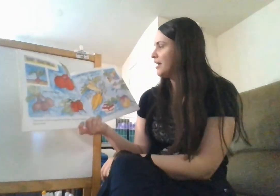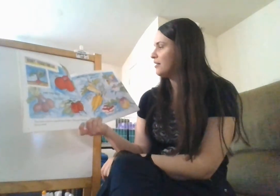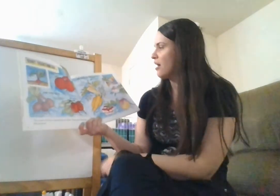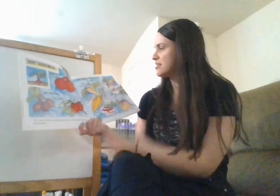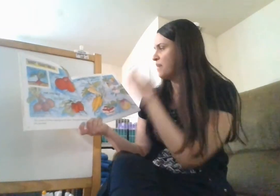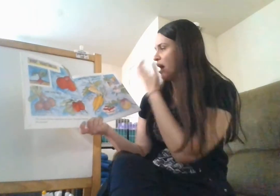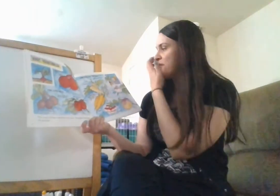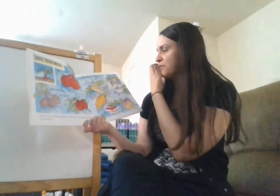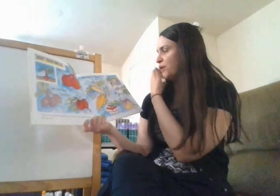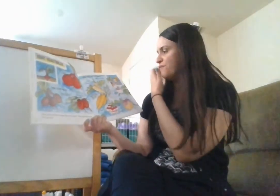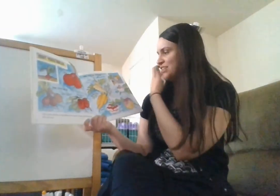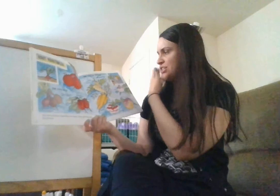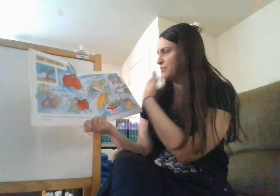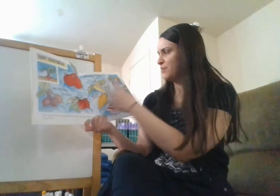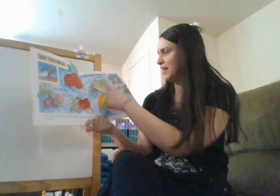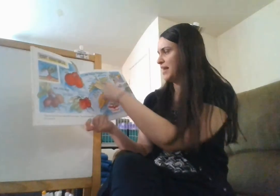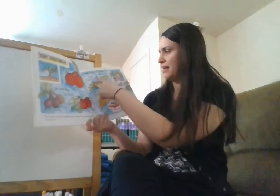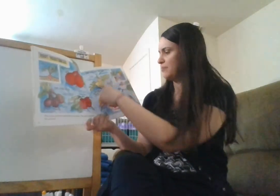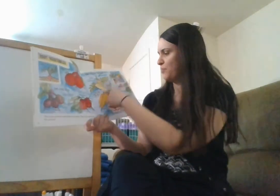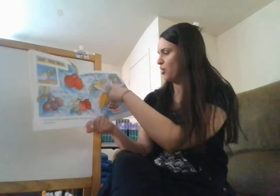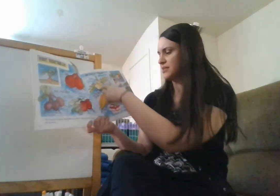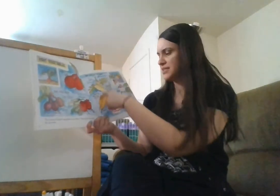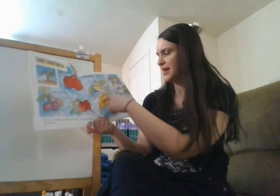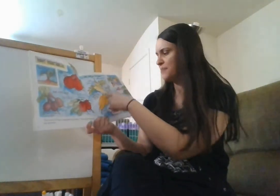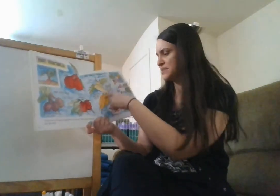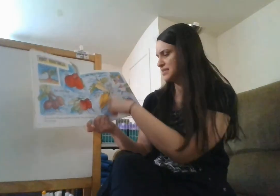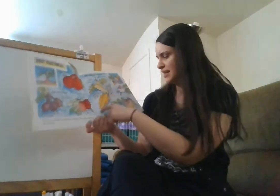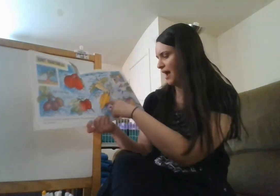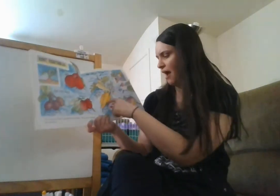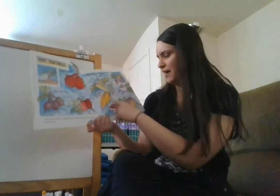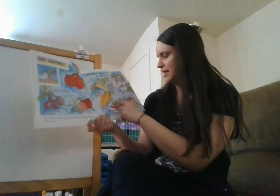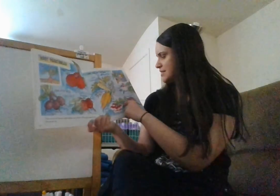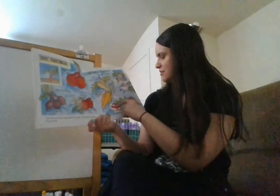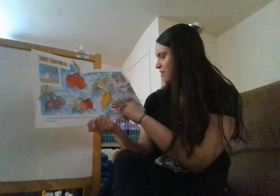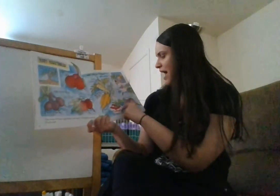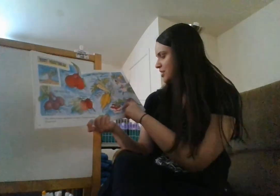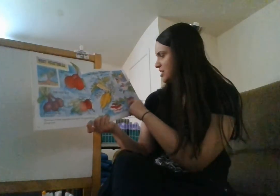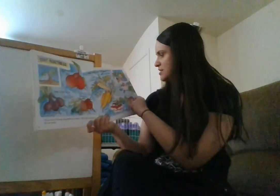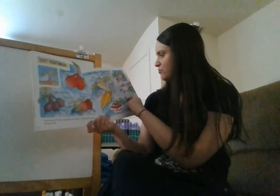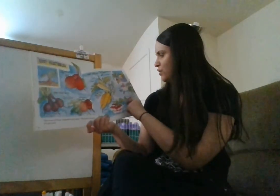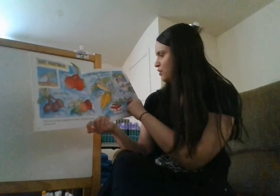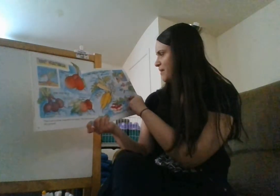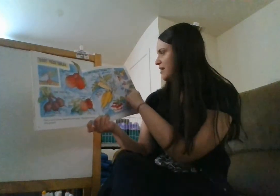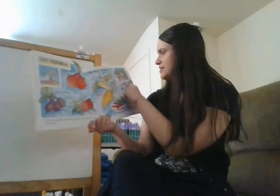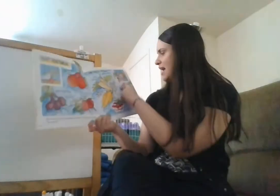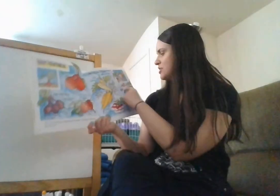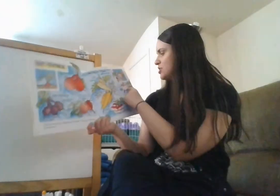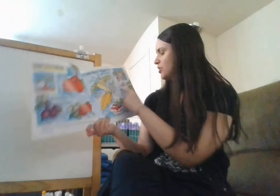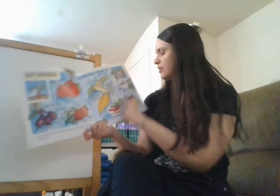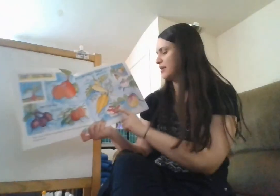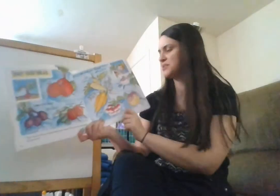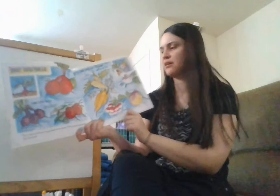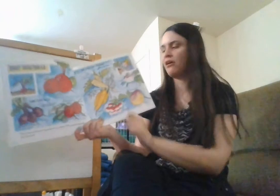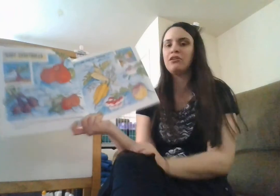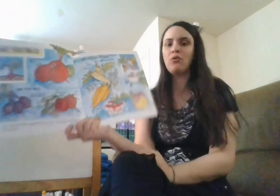Here are some other root vegetables we could eat. Parsnips, carrots, radishes, rutabagas, and turnips are